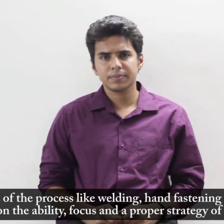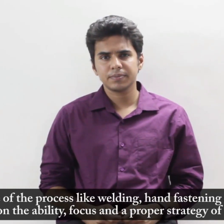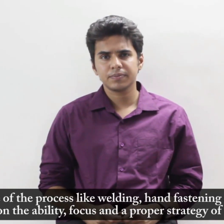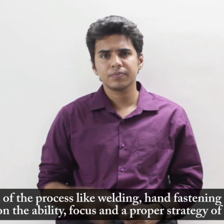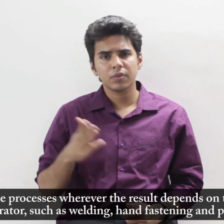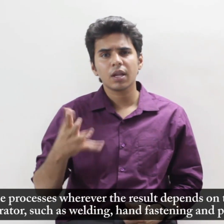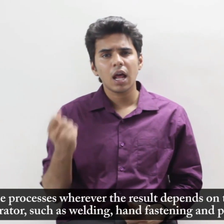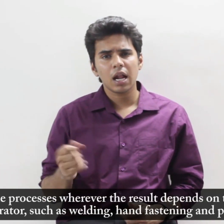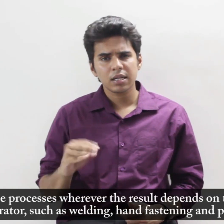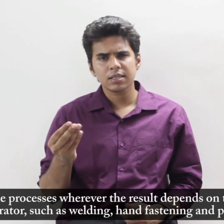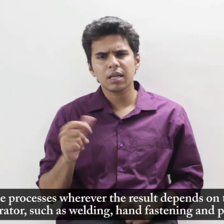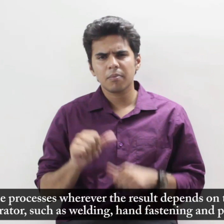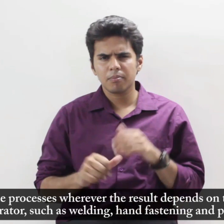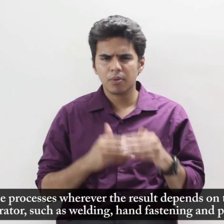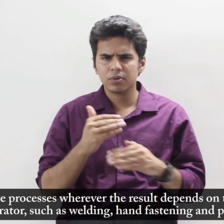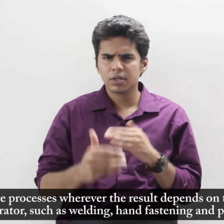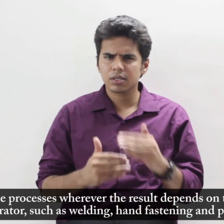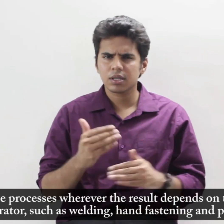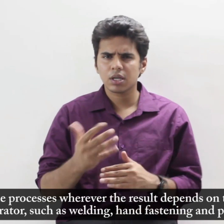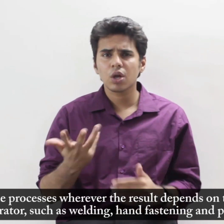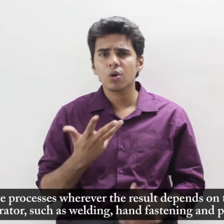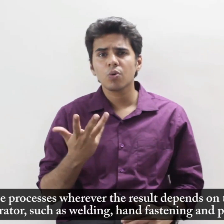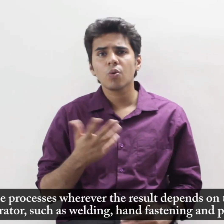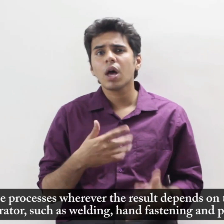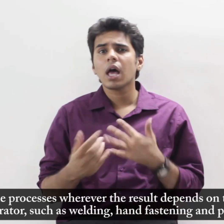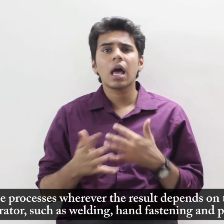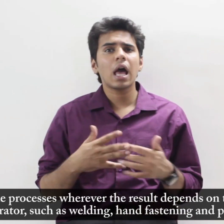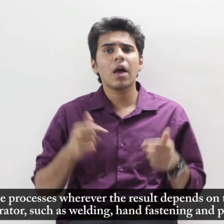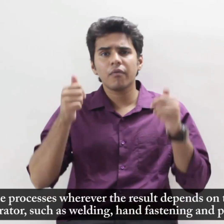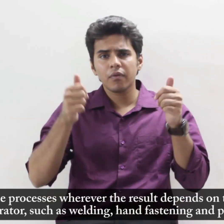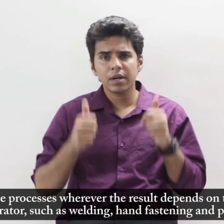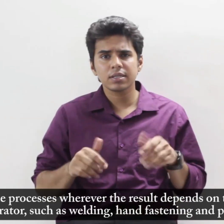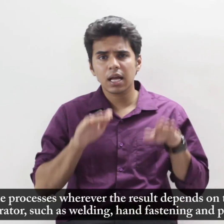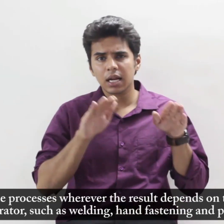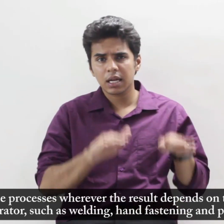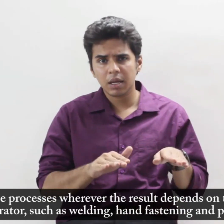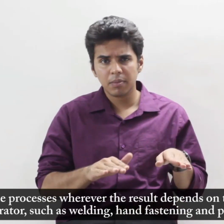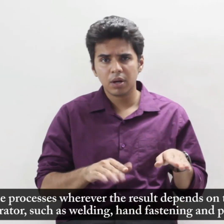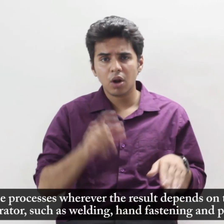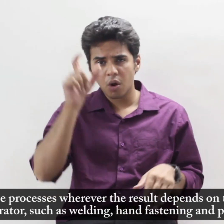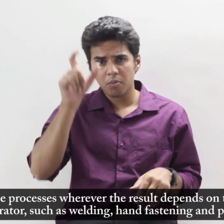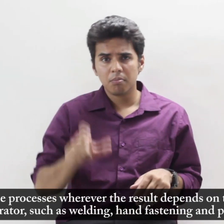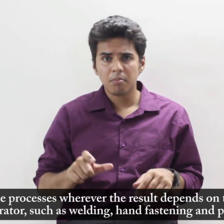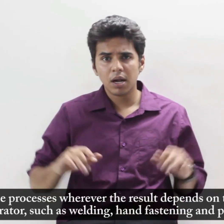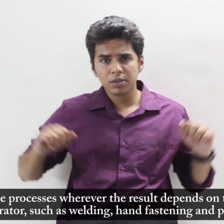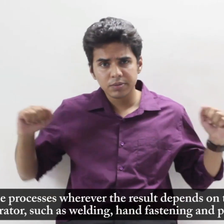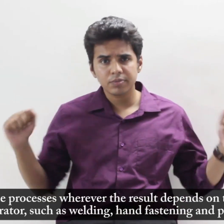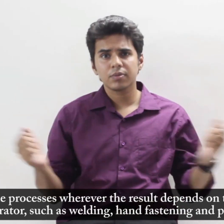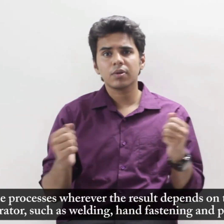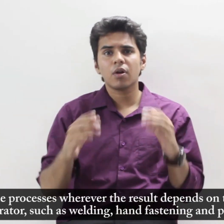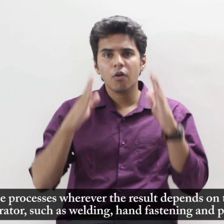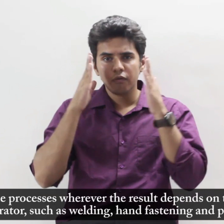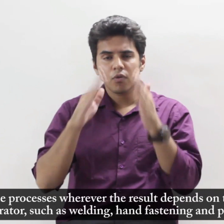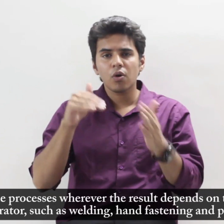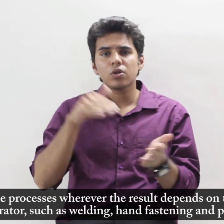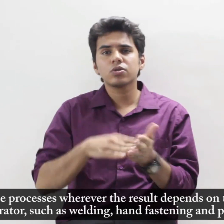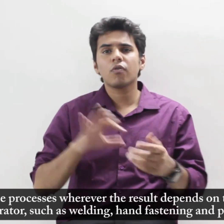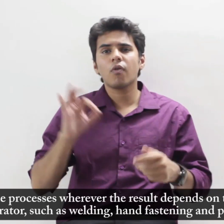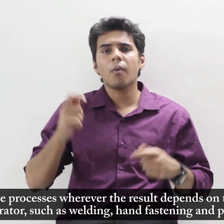There are some processes wherever the result depends on the ability and the focus of the operator, such as welding,